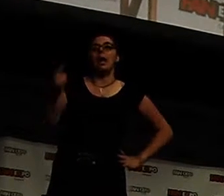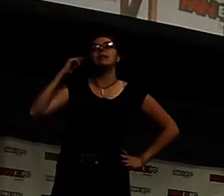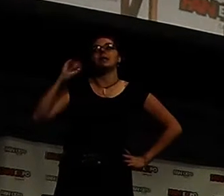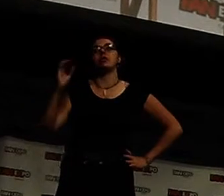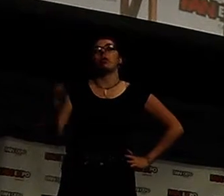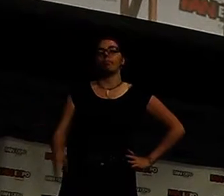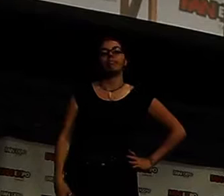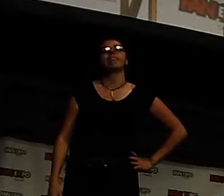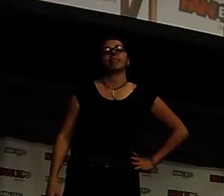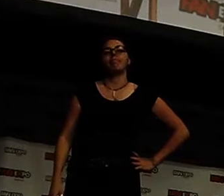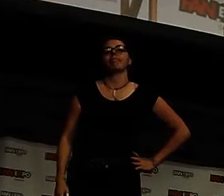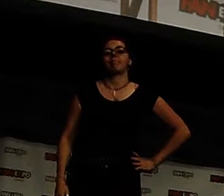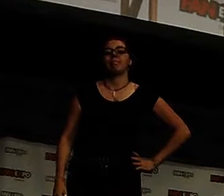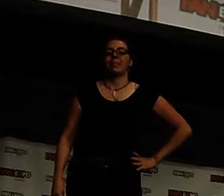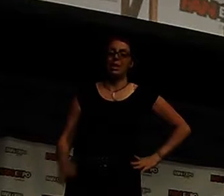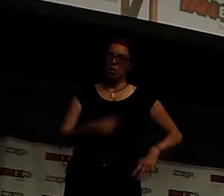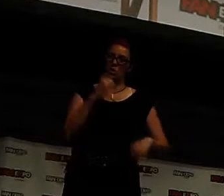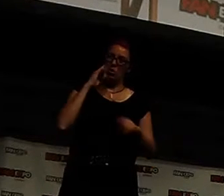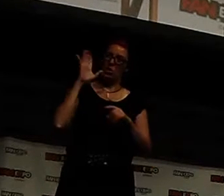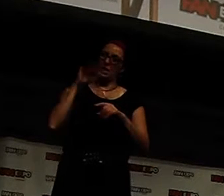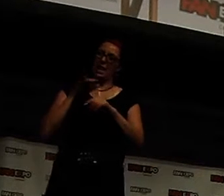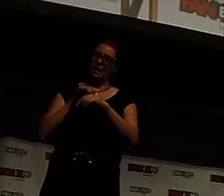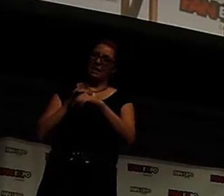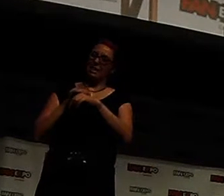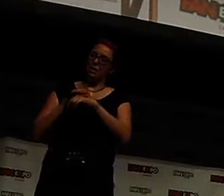Does that kind of define their relationship?